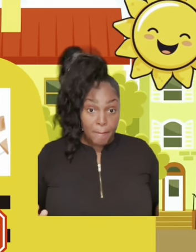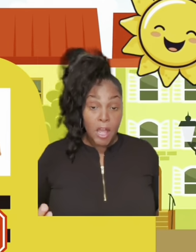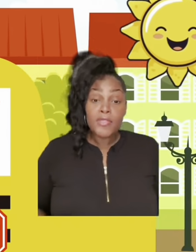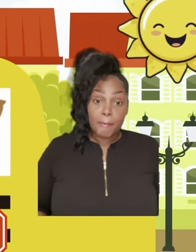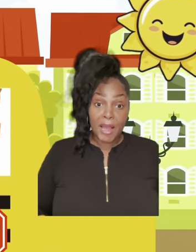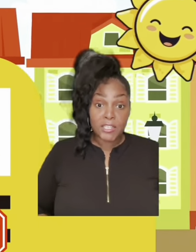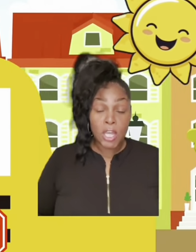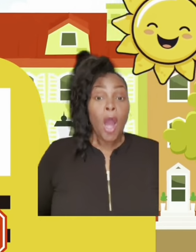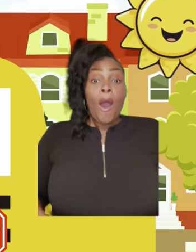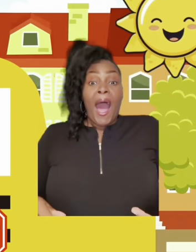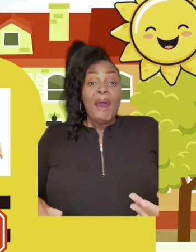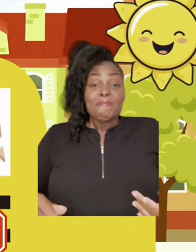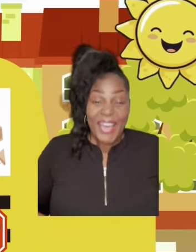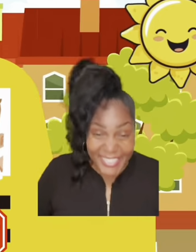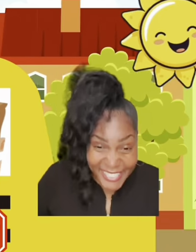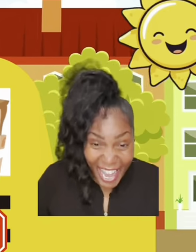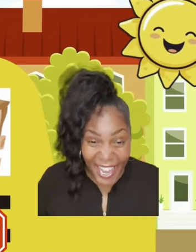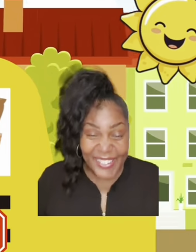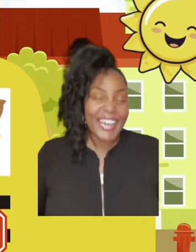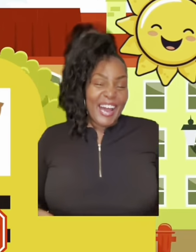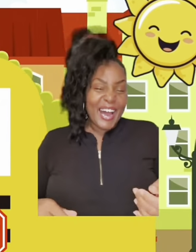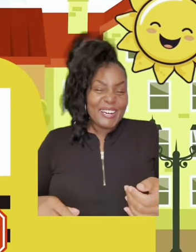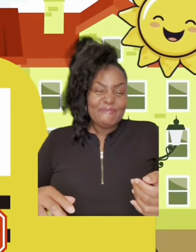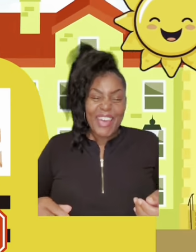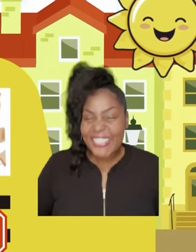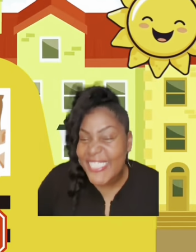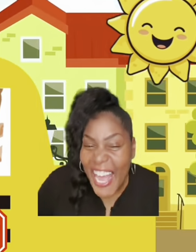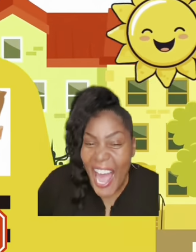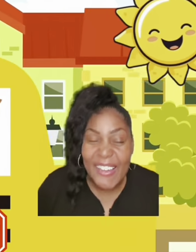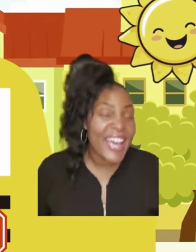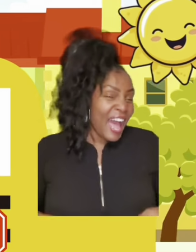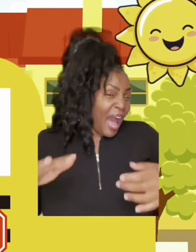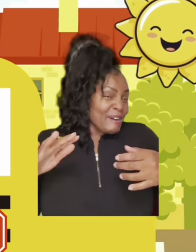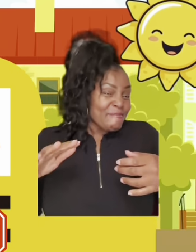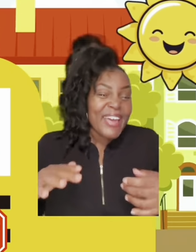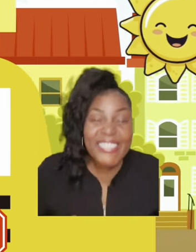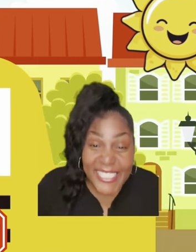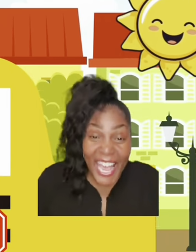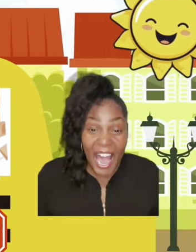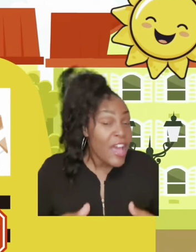The people on the bus go up and down, up and down.